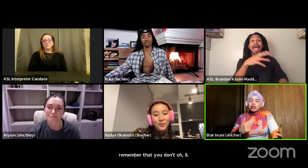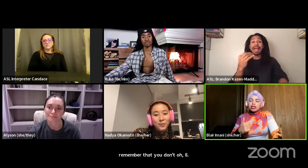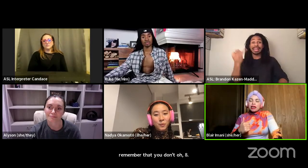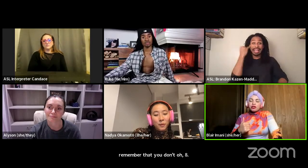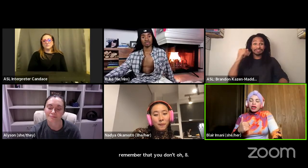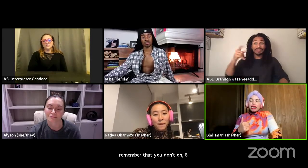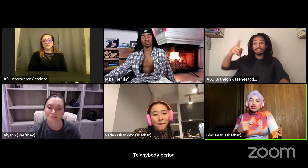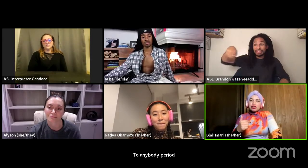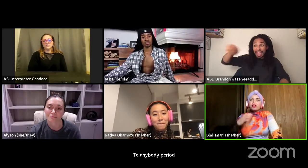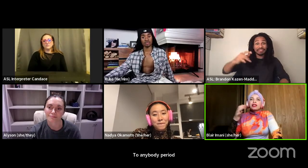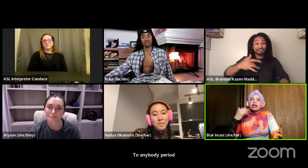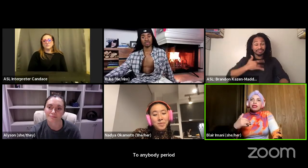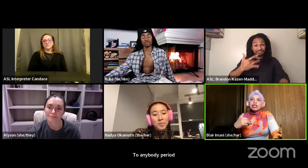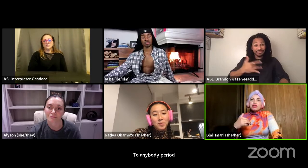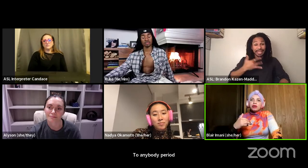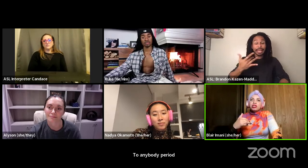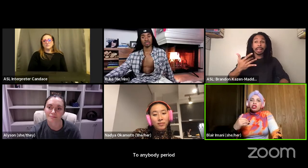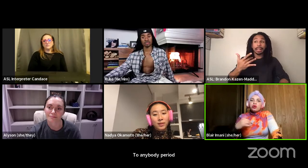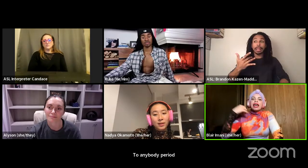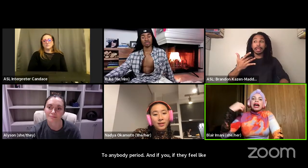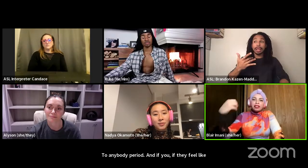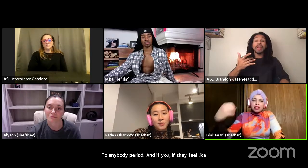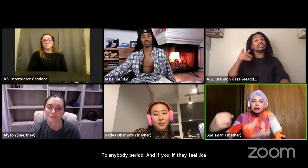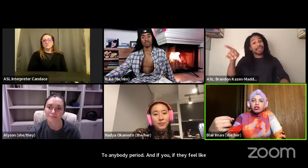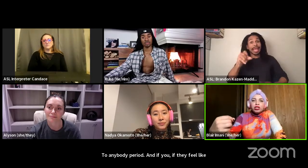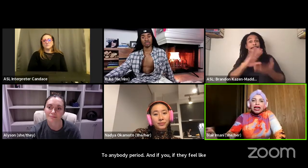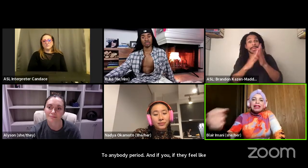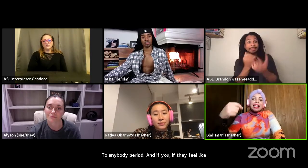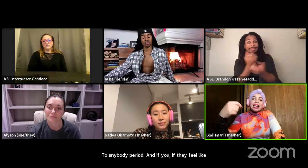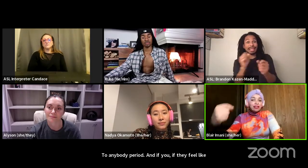like that you need to be a safe space, or that they can be a safe space to you,